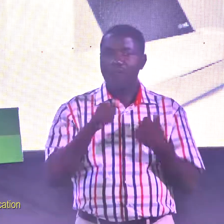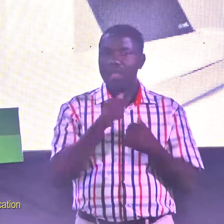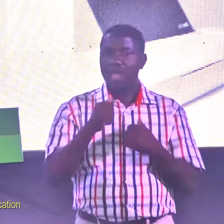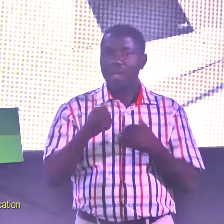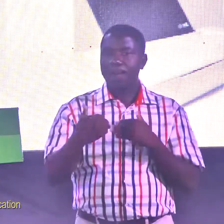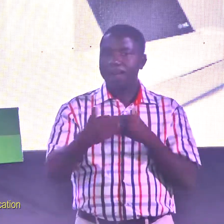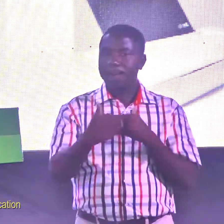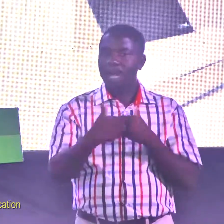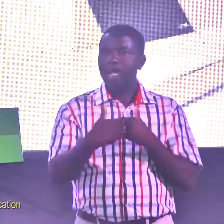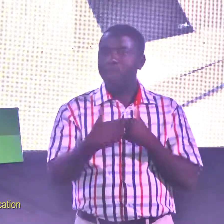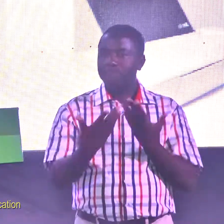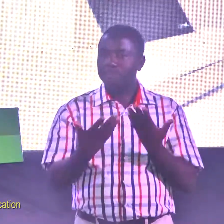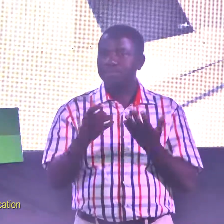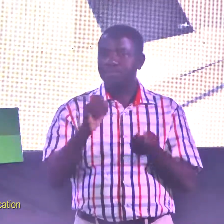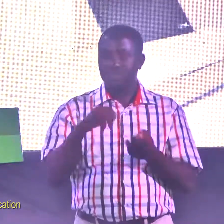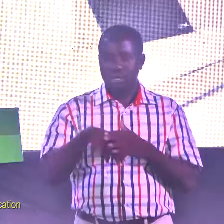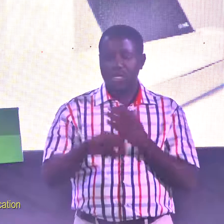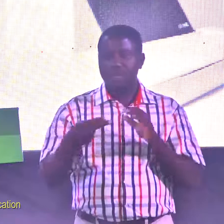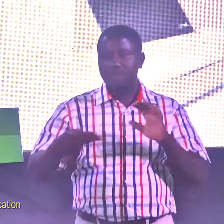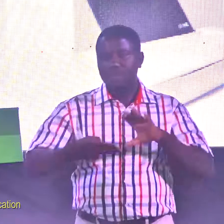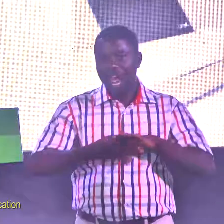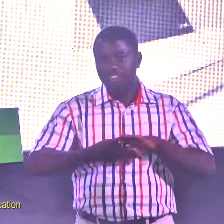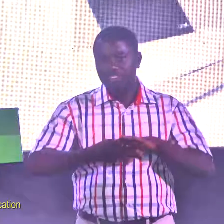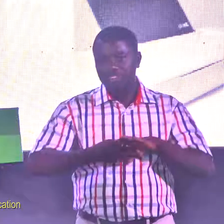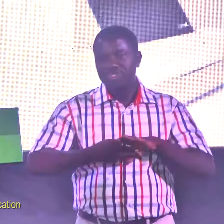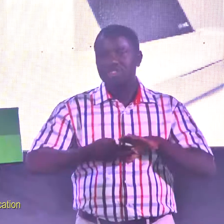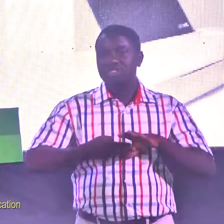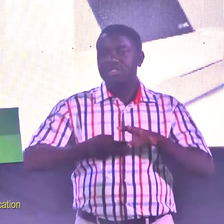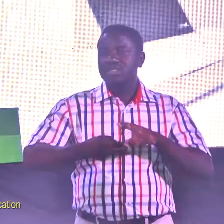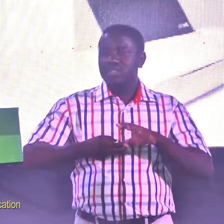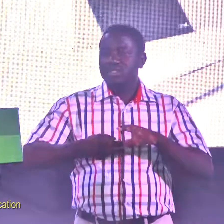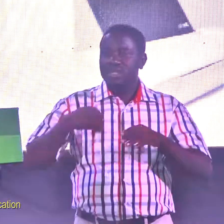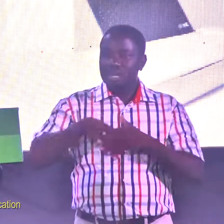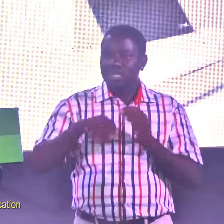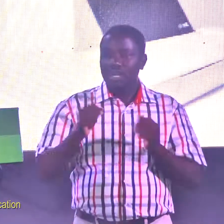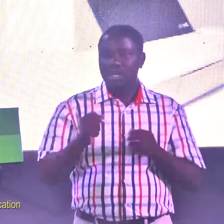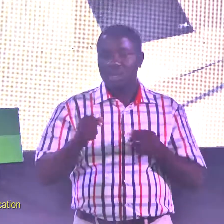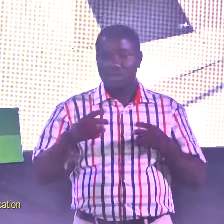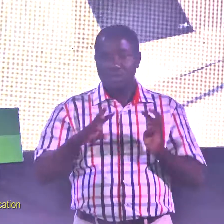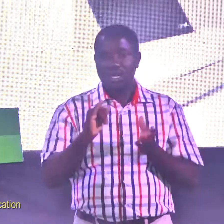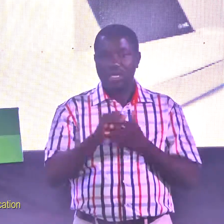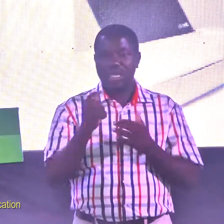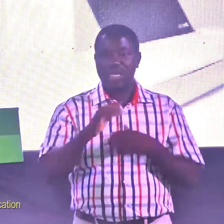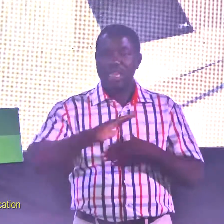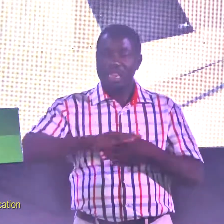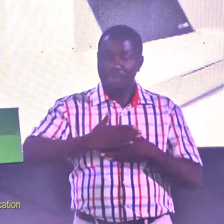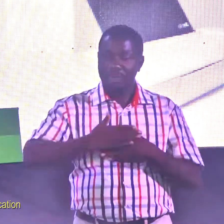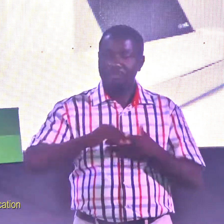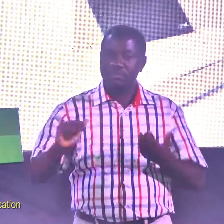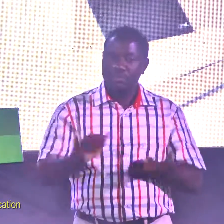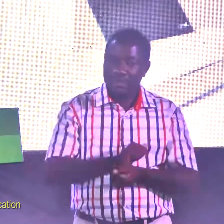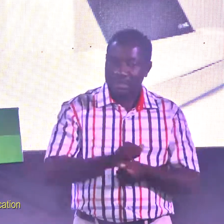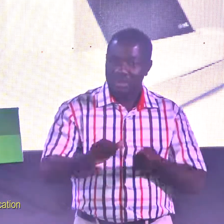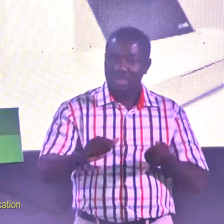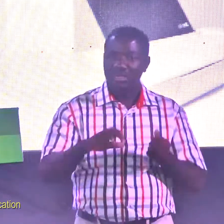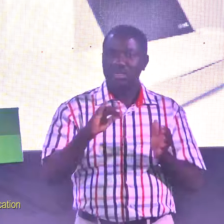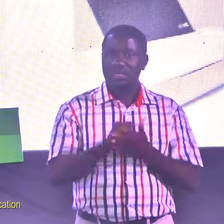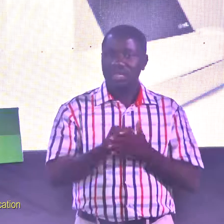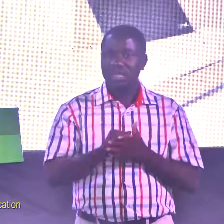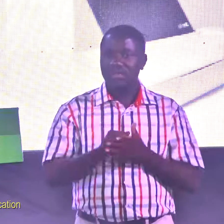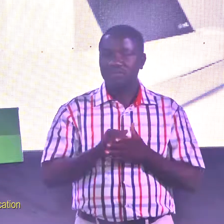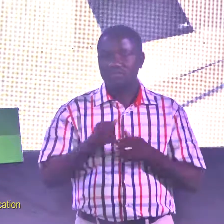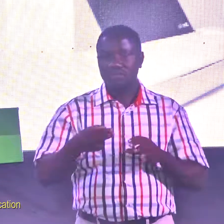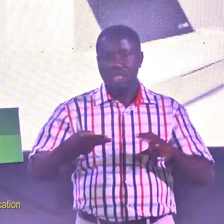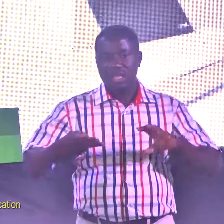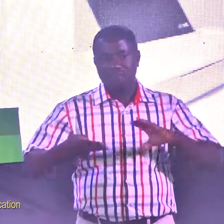all its information to a flash drive, and in a case where the laptop crashes, that flash drive could be used